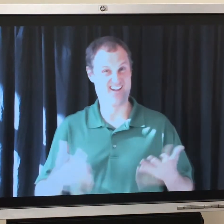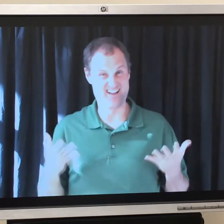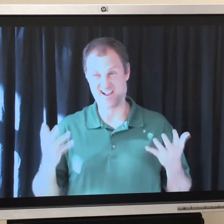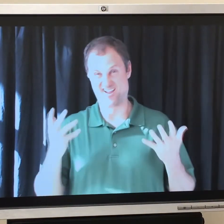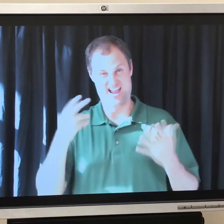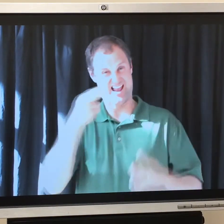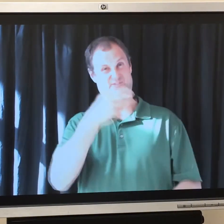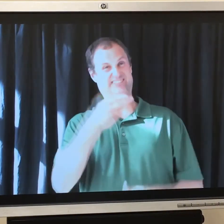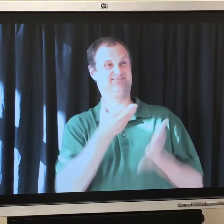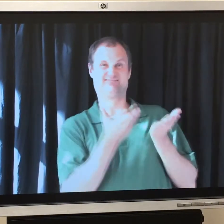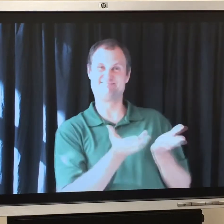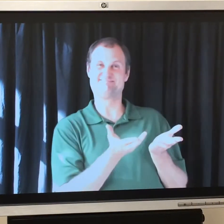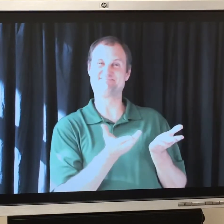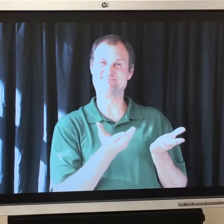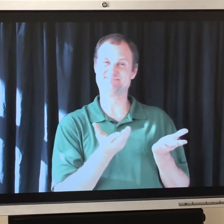how the atoms are split up.